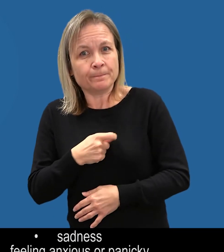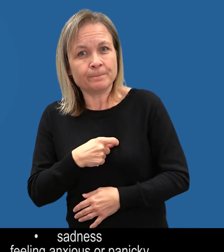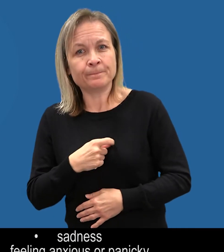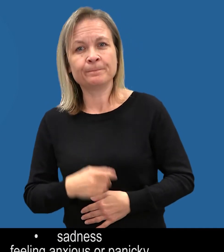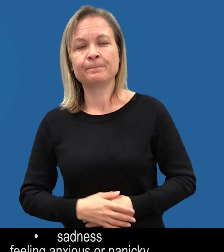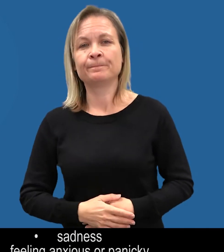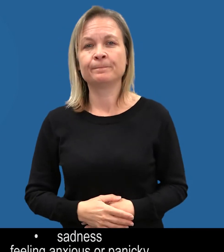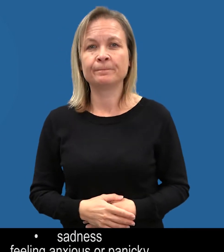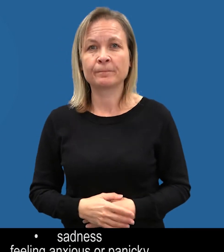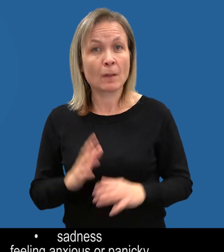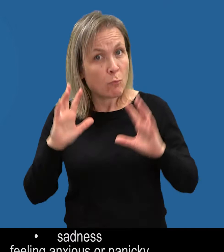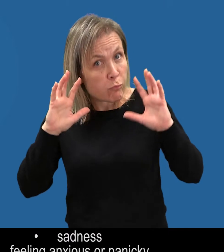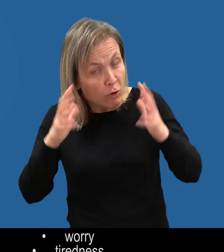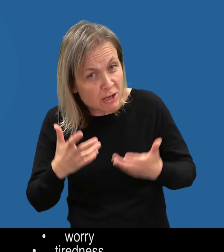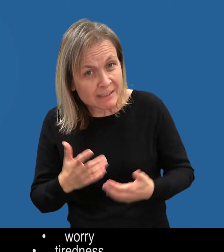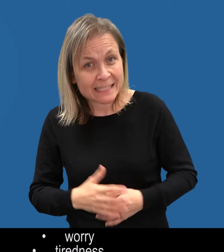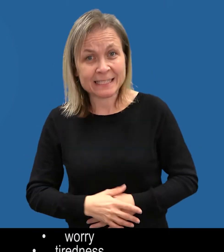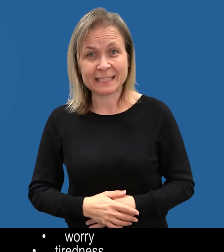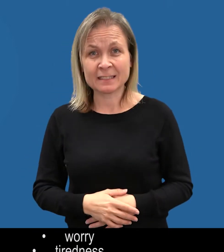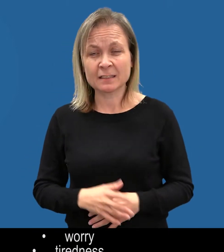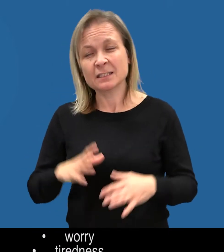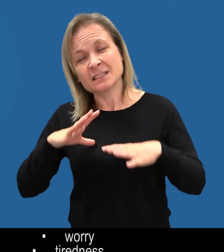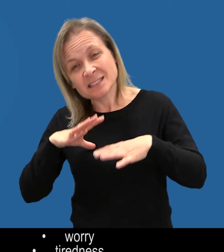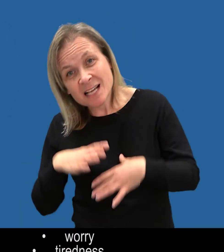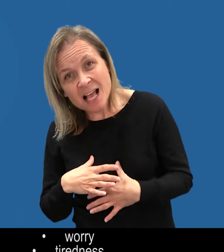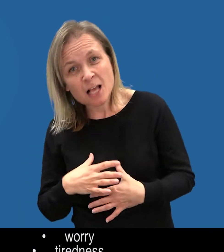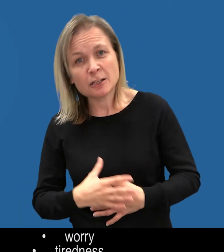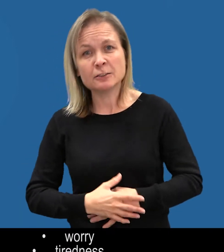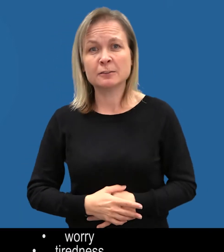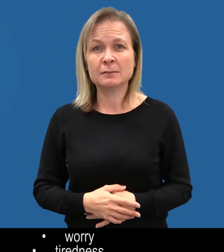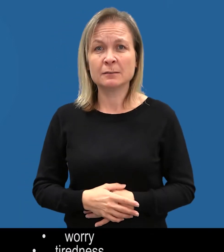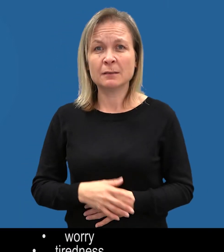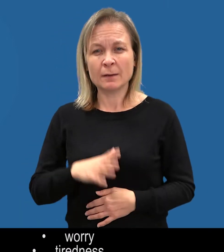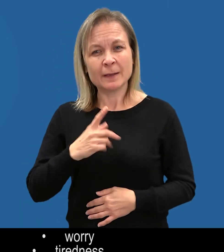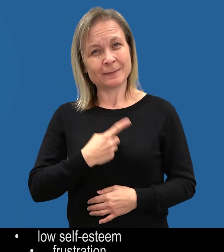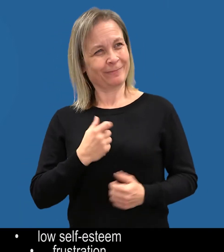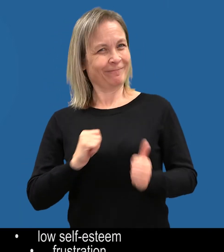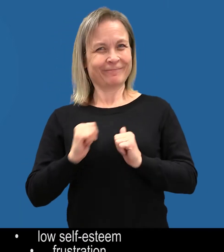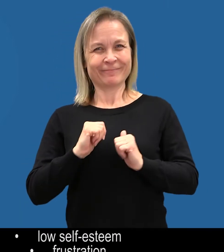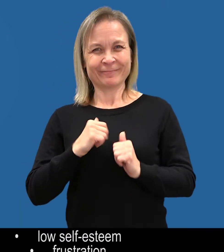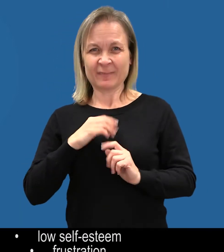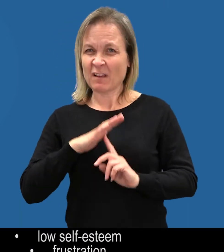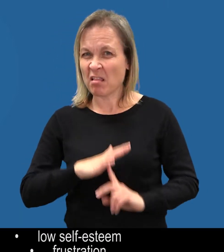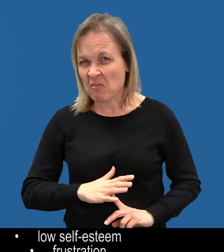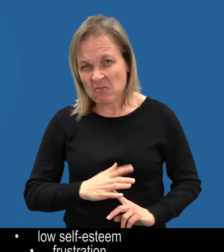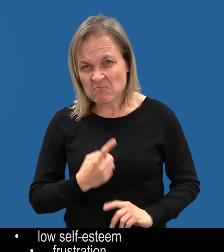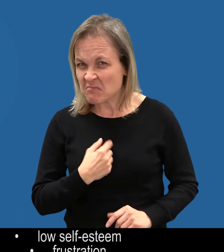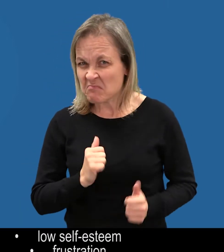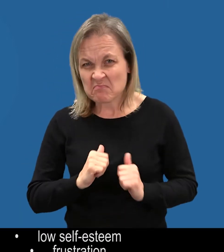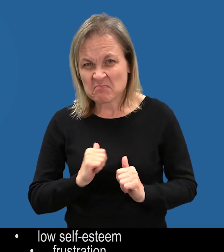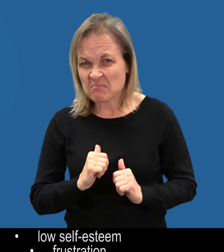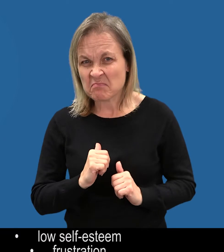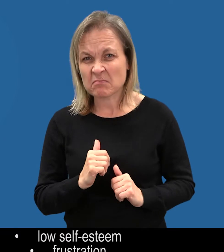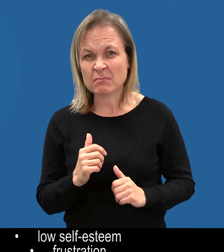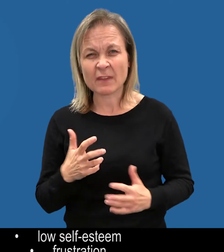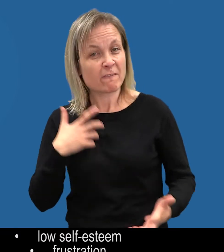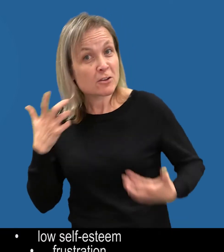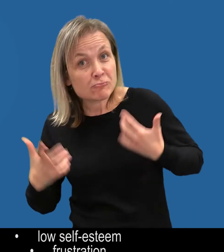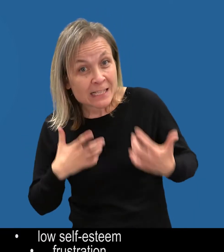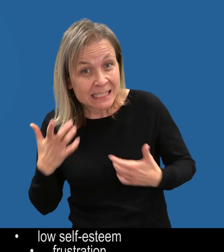sadness, feeling anxious or panicky, worry, tiredness, low self-esteem, frustration,